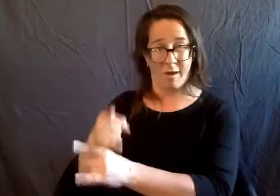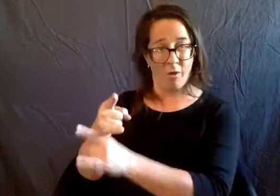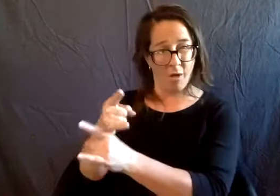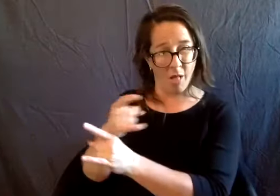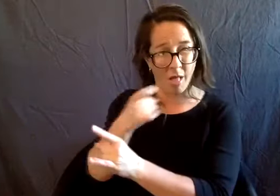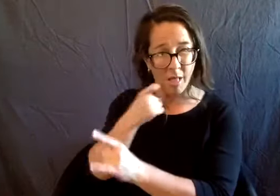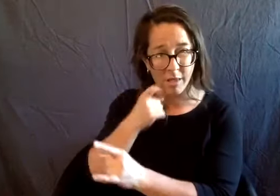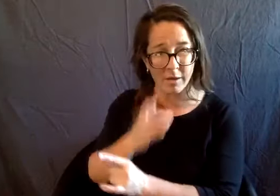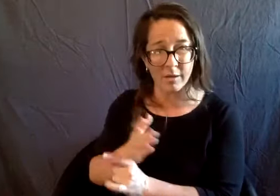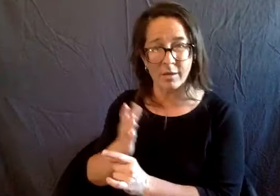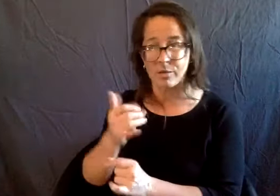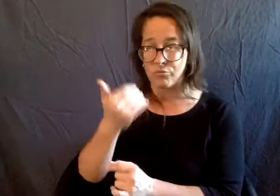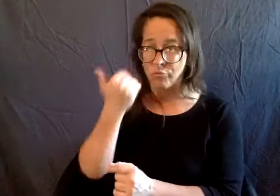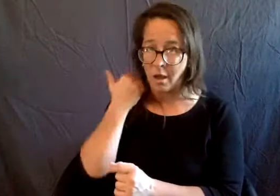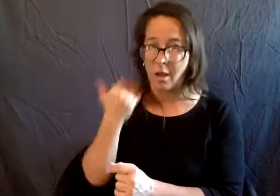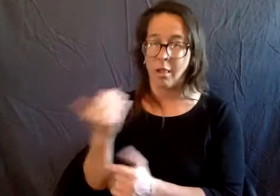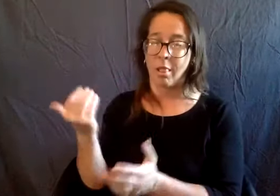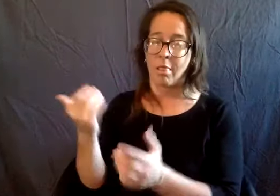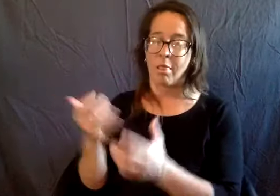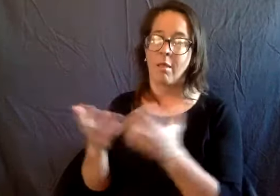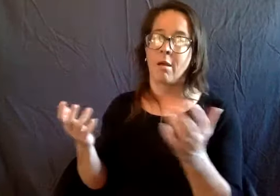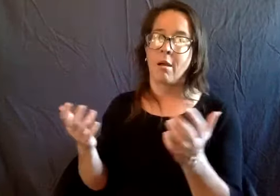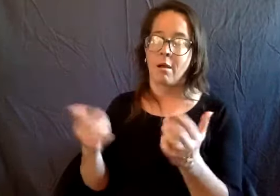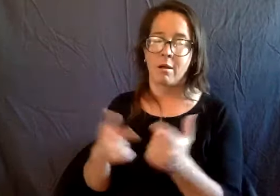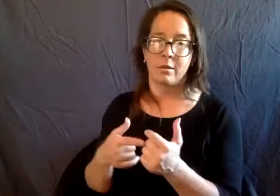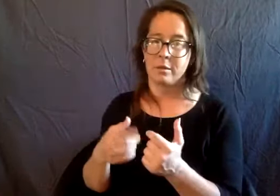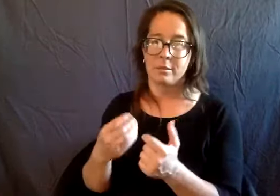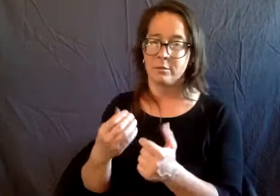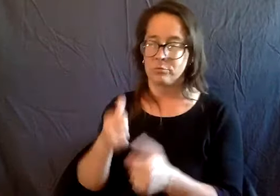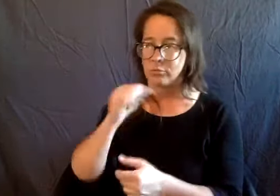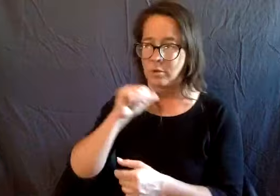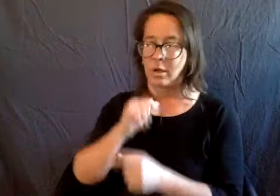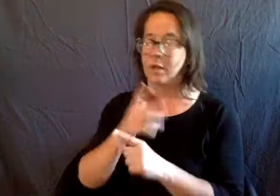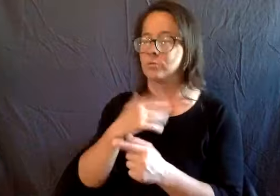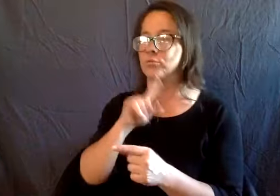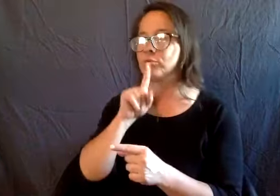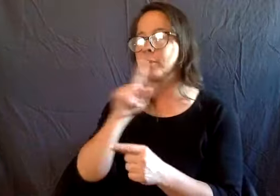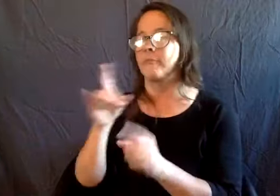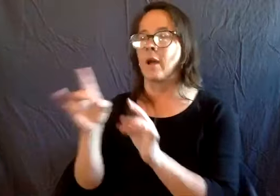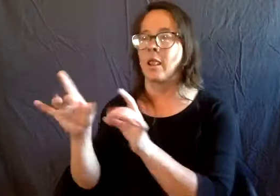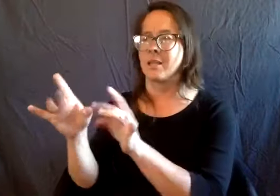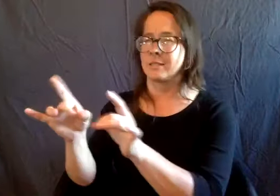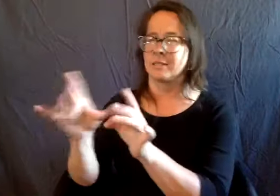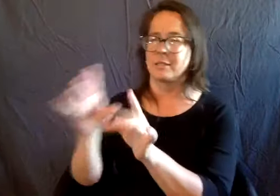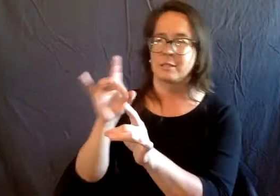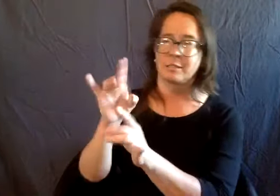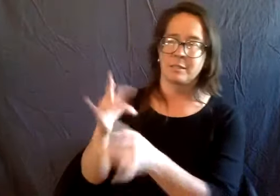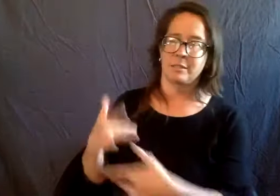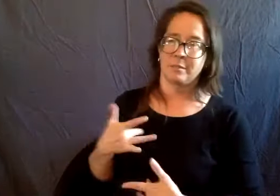he's alcoholic. I never called him that, but he drank a lot. And he was prone to extreme violence. And I needed out of